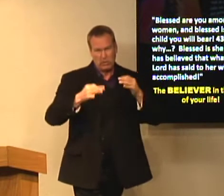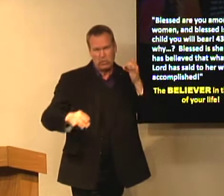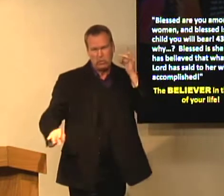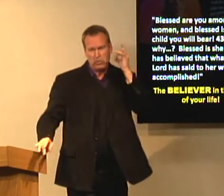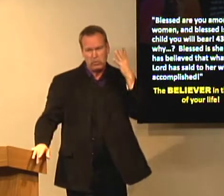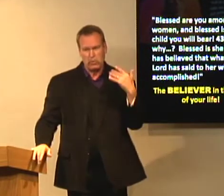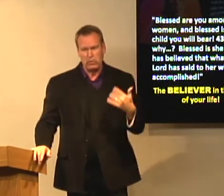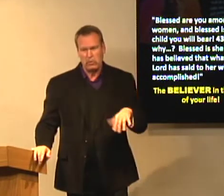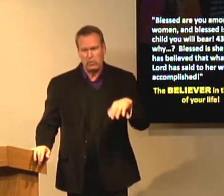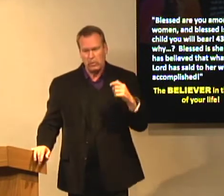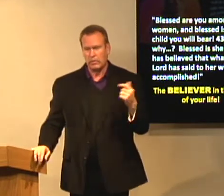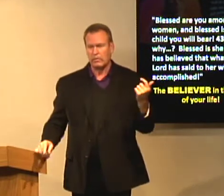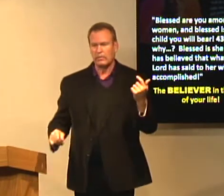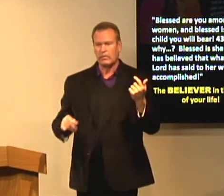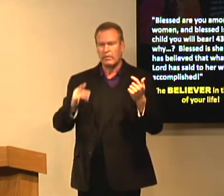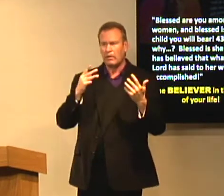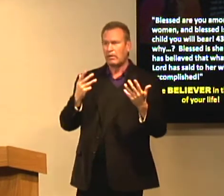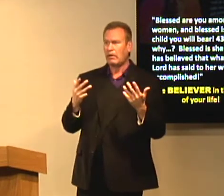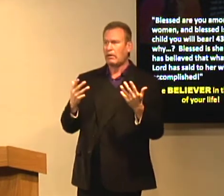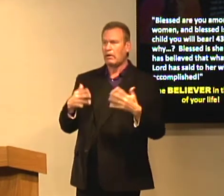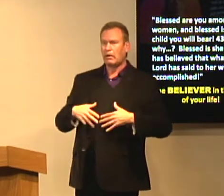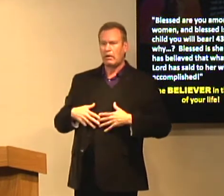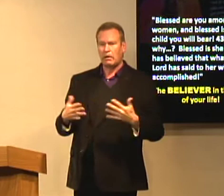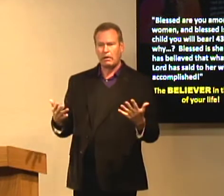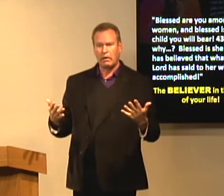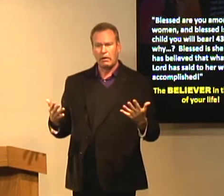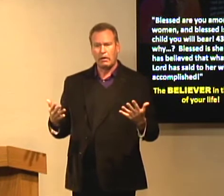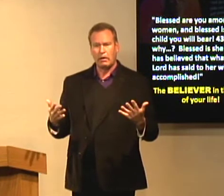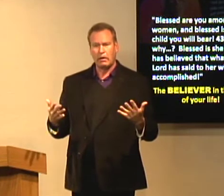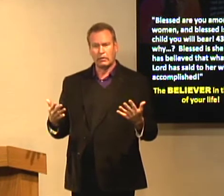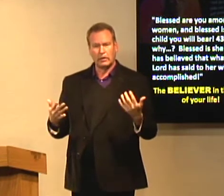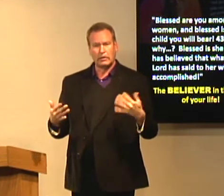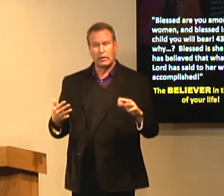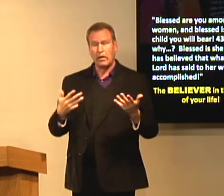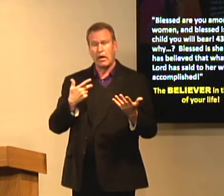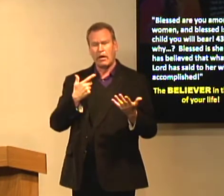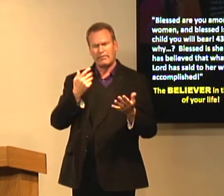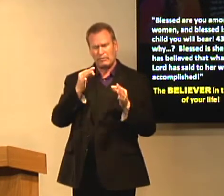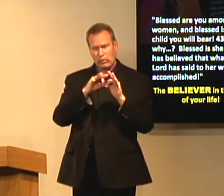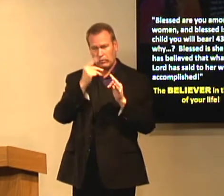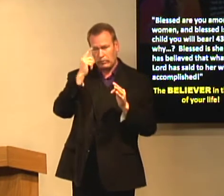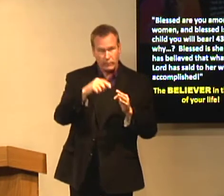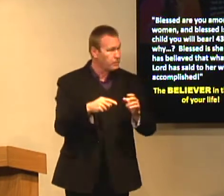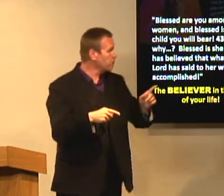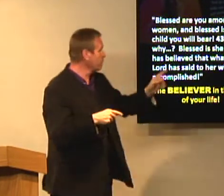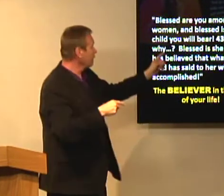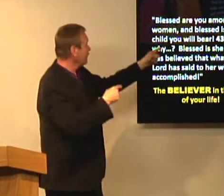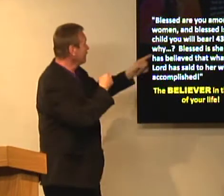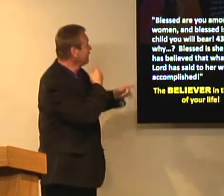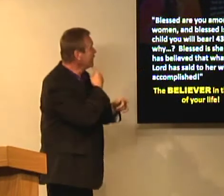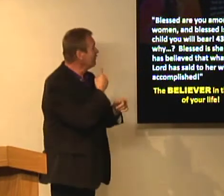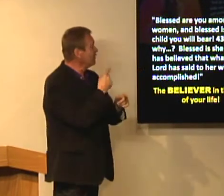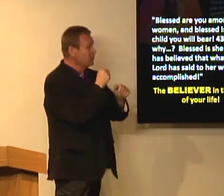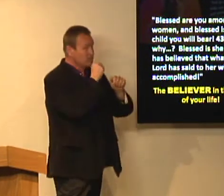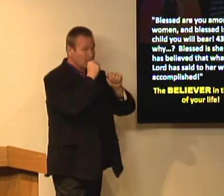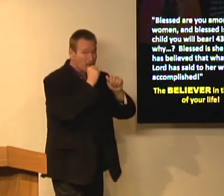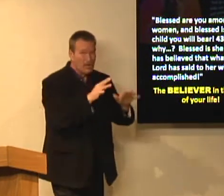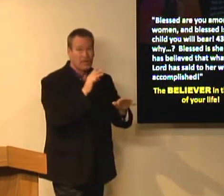to blame her for what she had done. He thought she had cheated on him. But look at this verse here. It